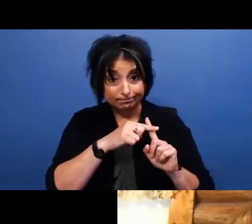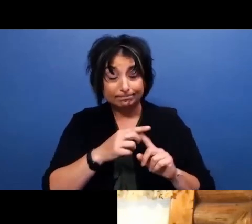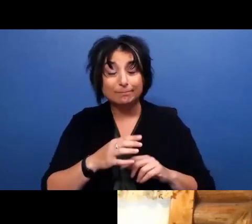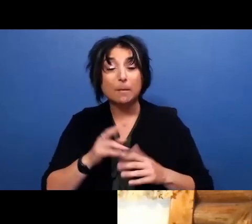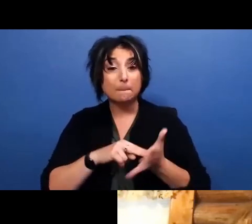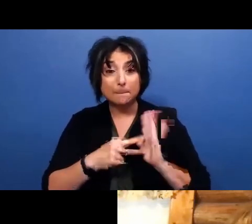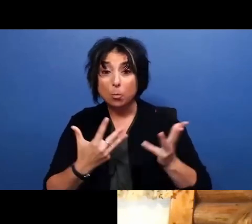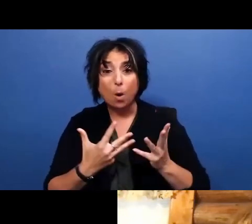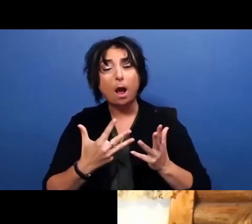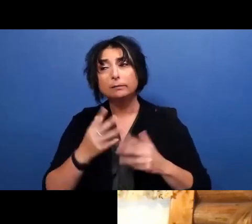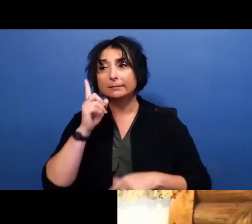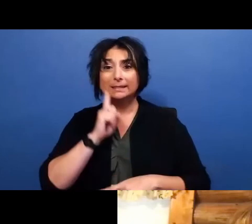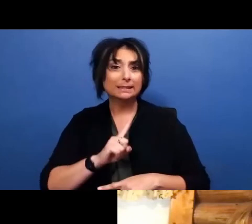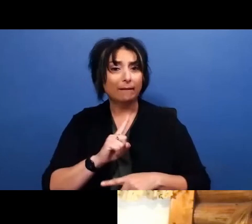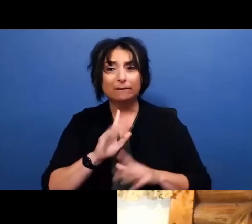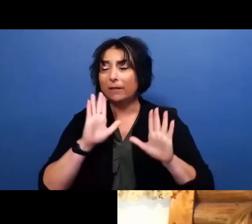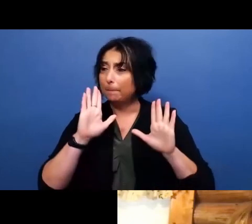are deaf with autism,